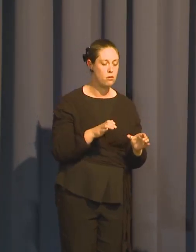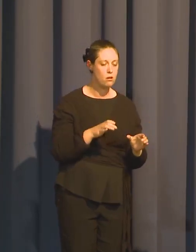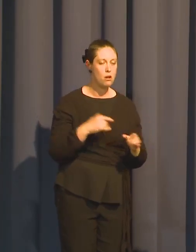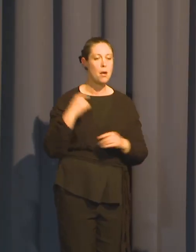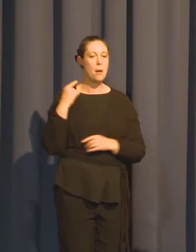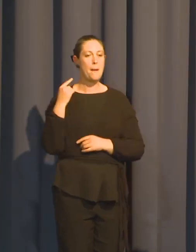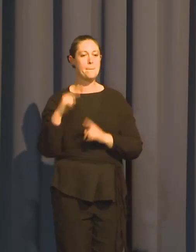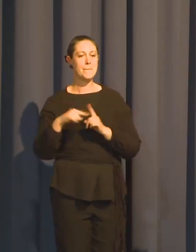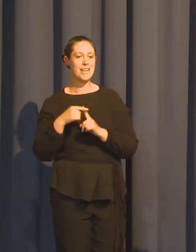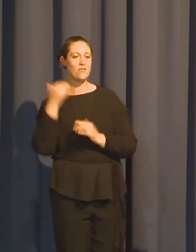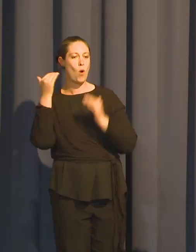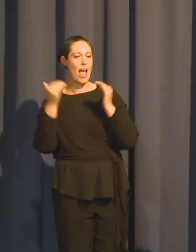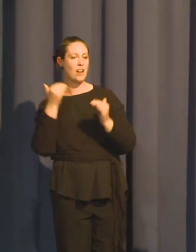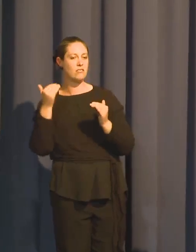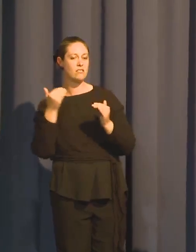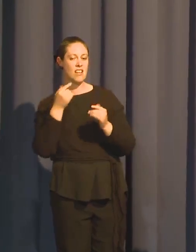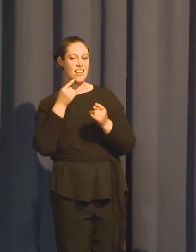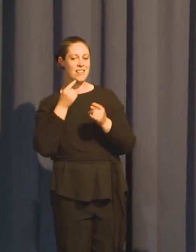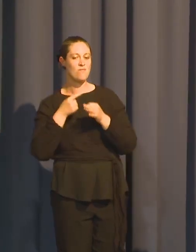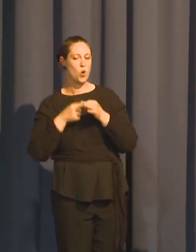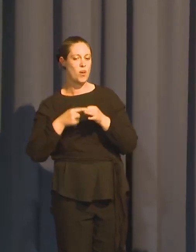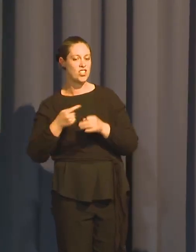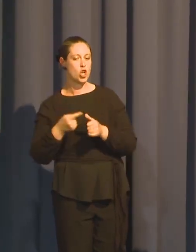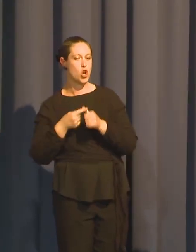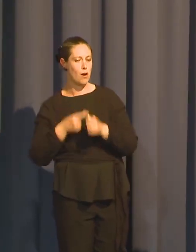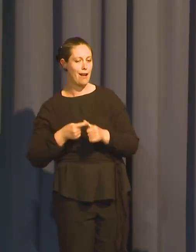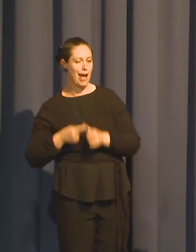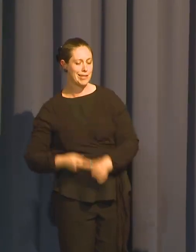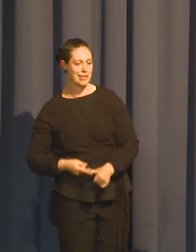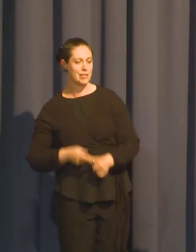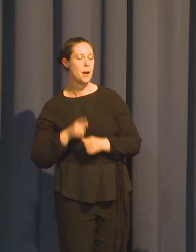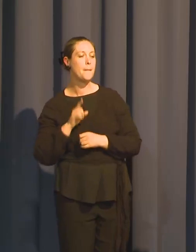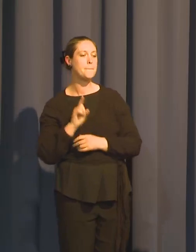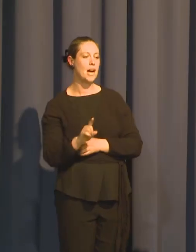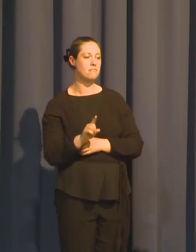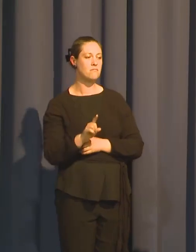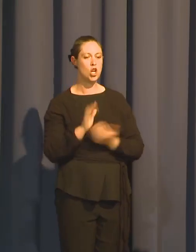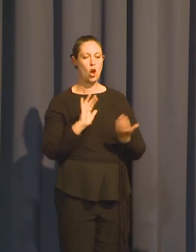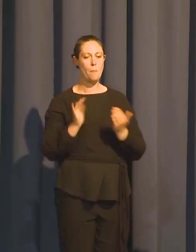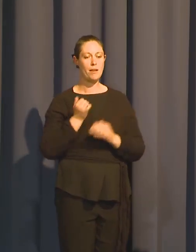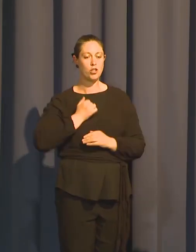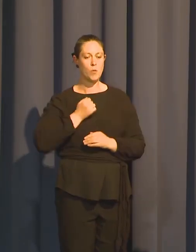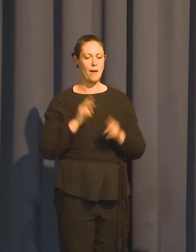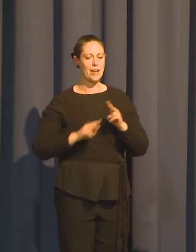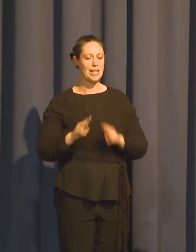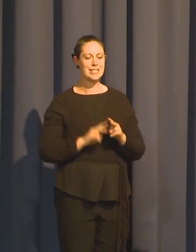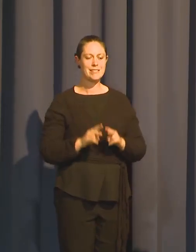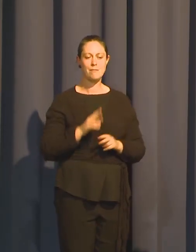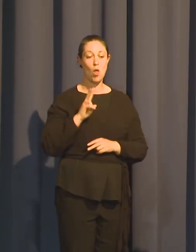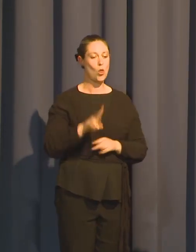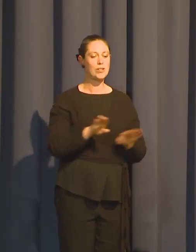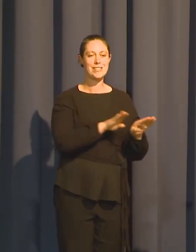question. But as much as we were able to take from the analysis, there was no evidence of a difference.